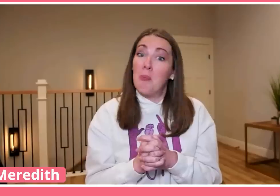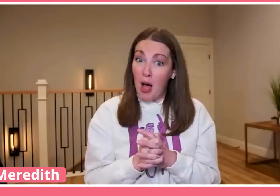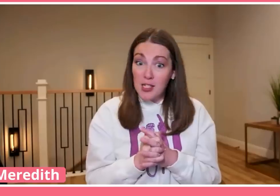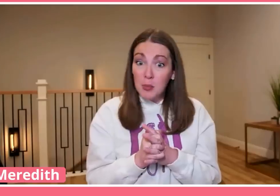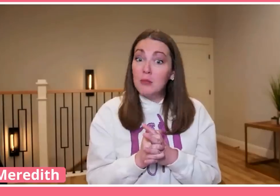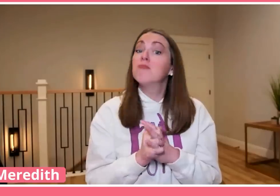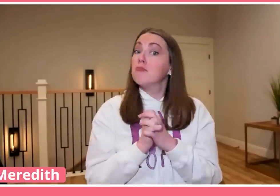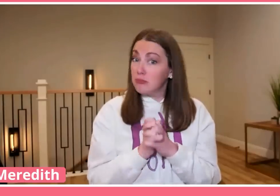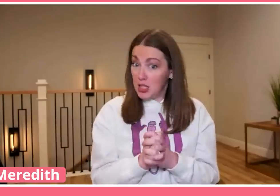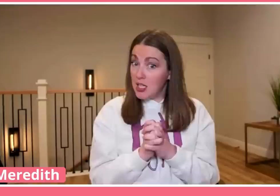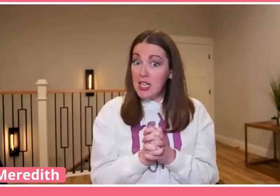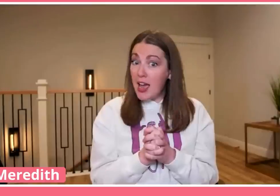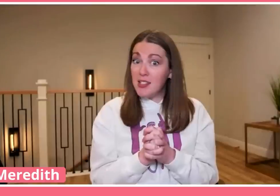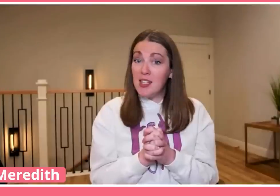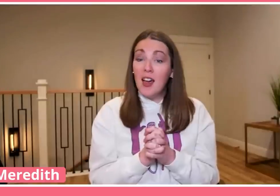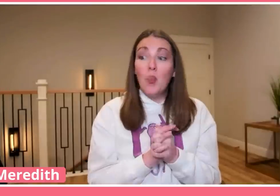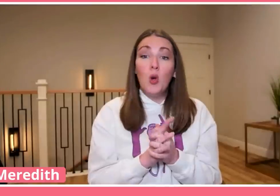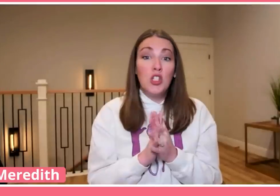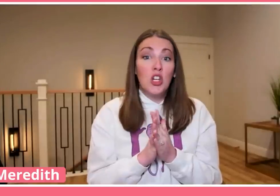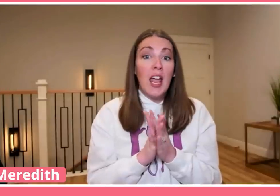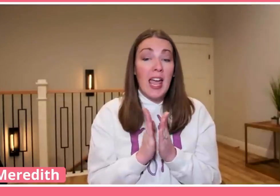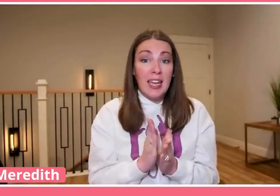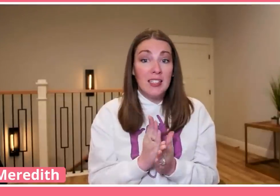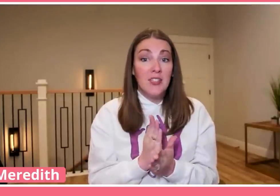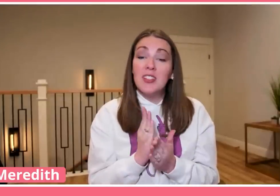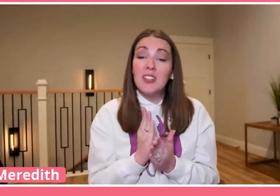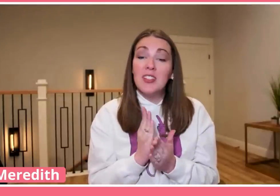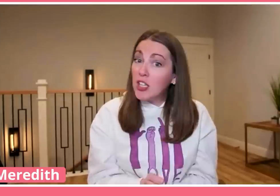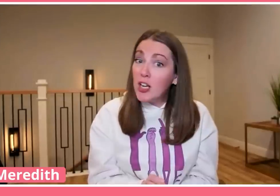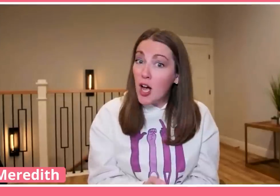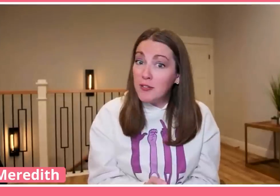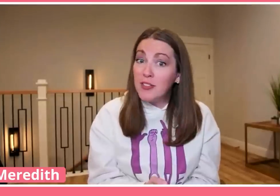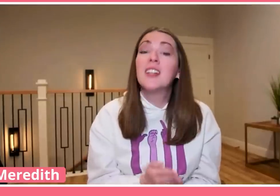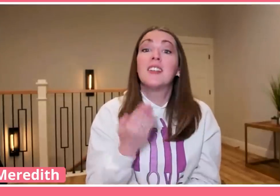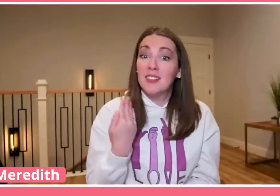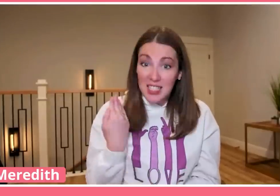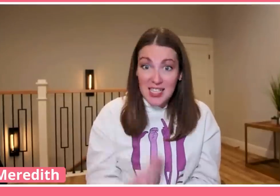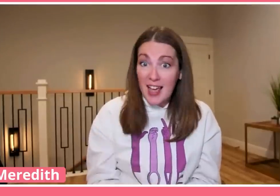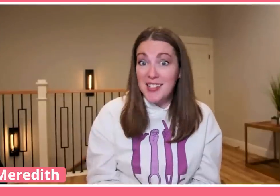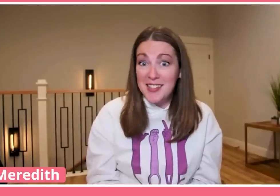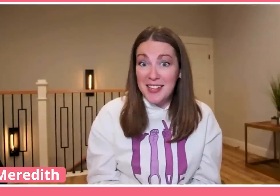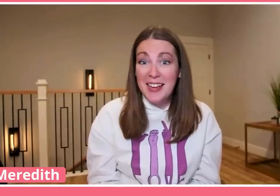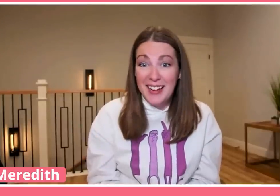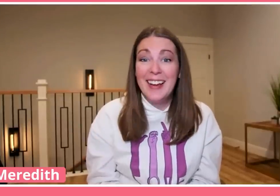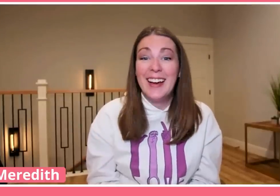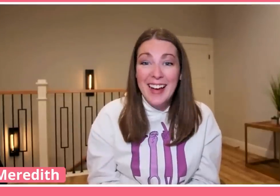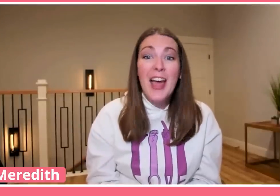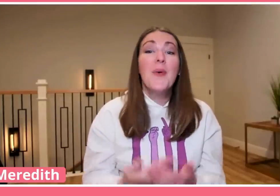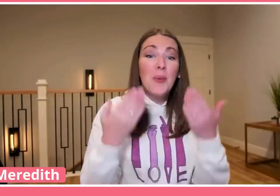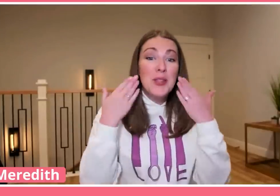possible? Yes. Would your hand feel like it's falling off? Yes. Would